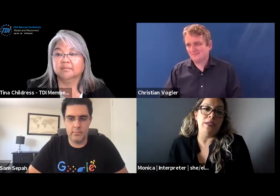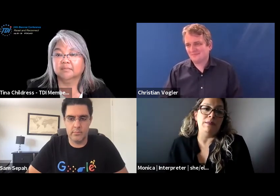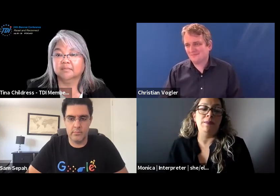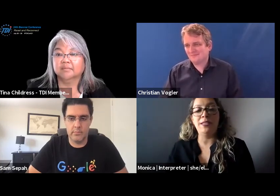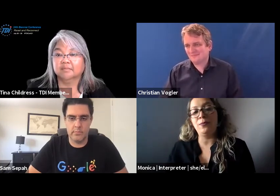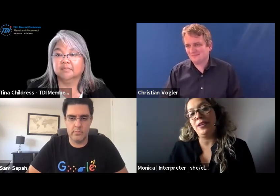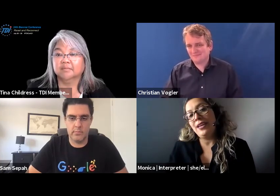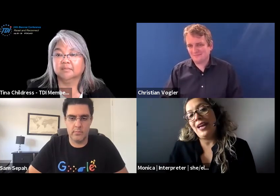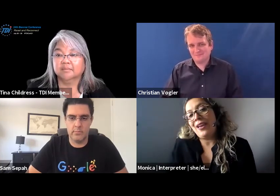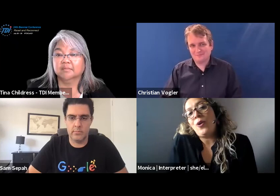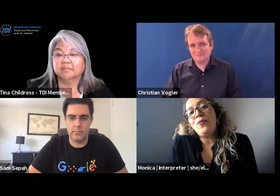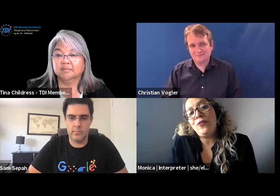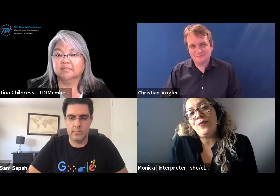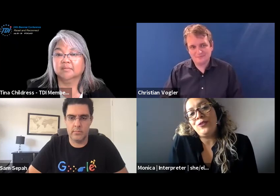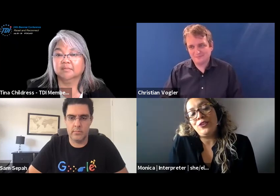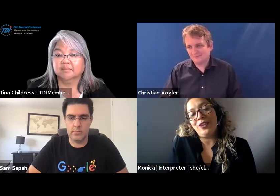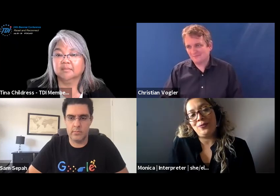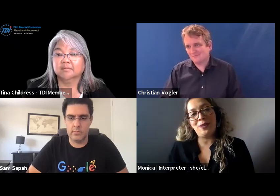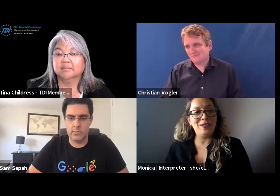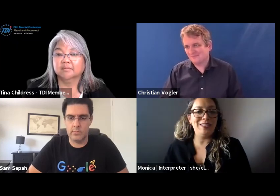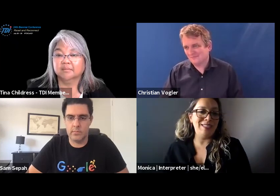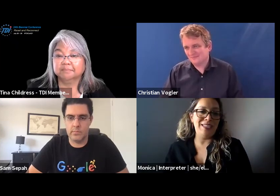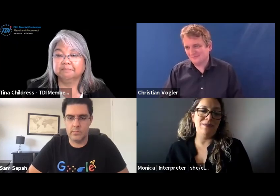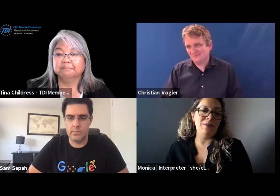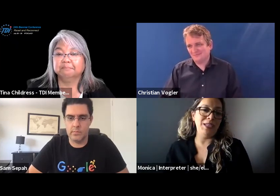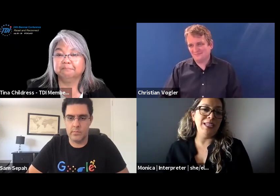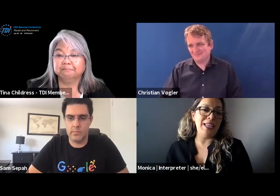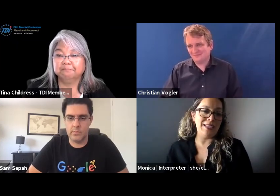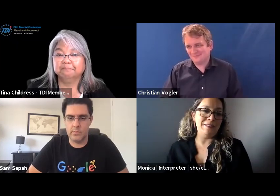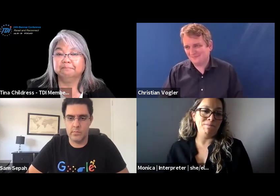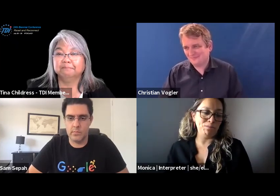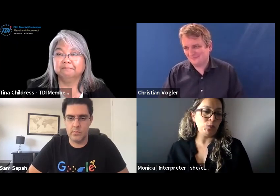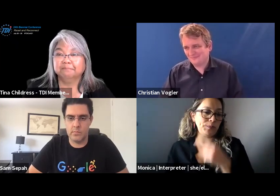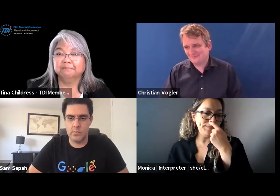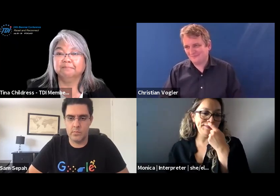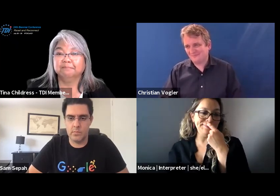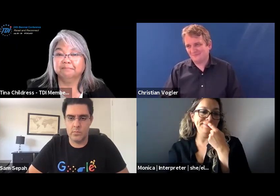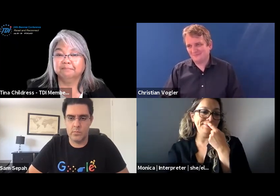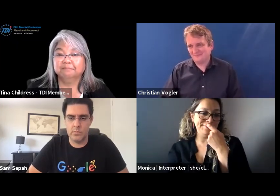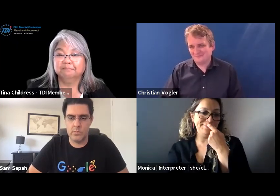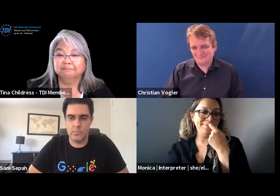my dream. That's what I hope for the future. That's what I want to see from beginning to end.